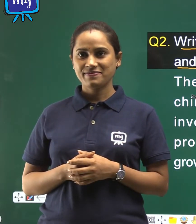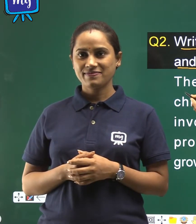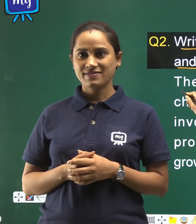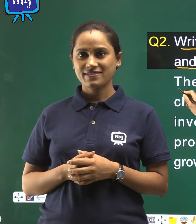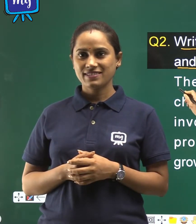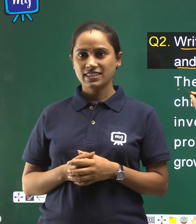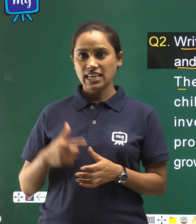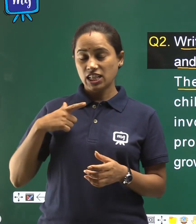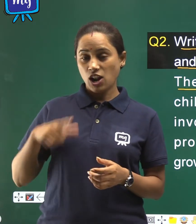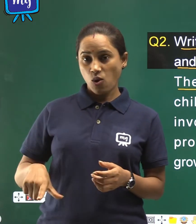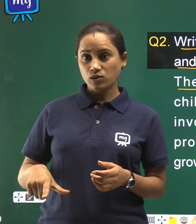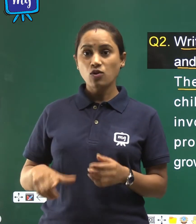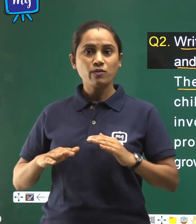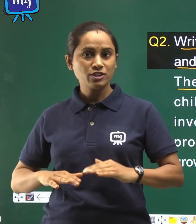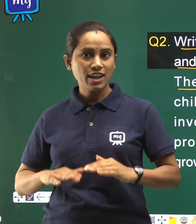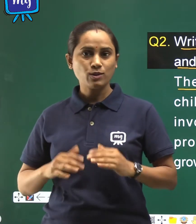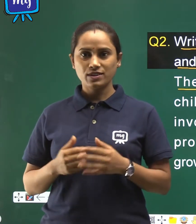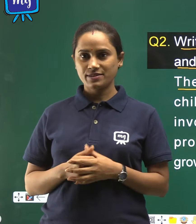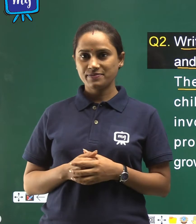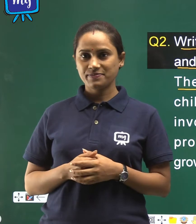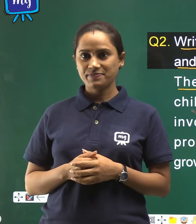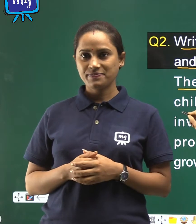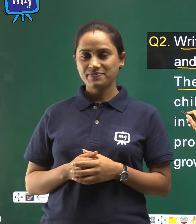The loss of childhood